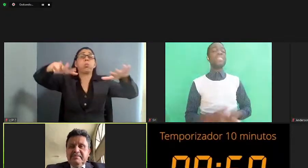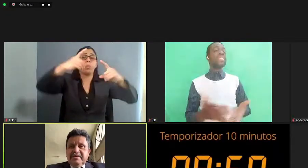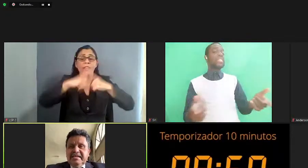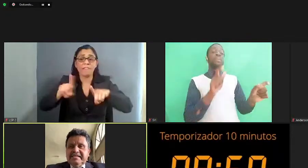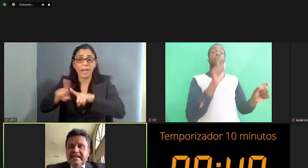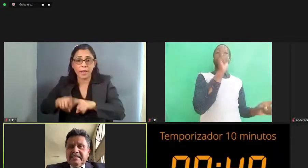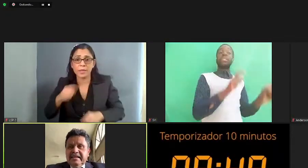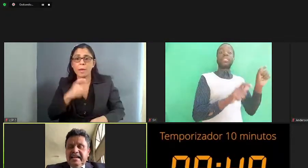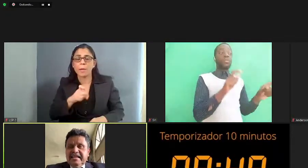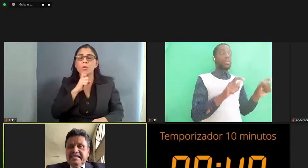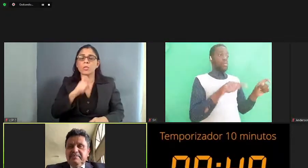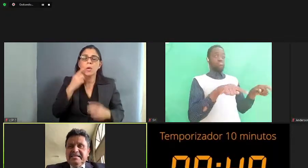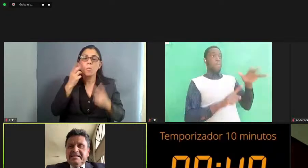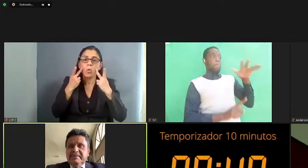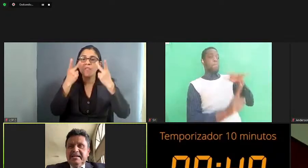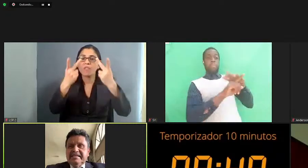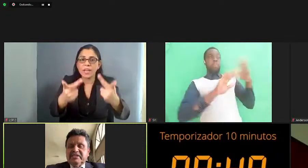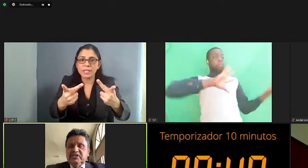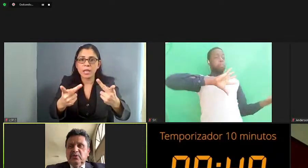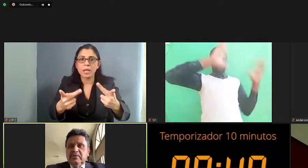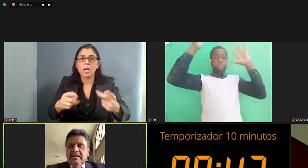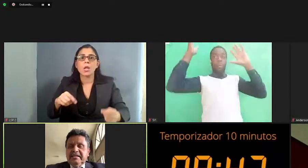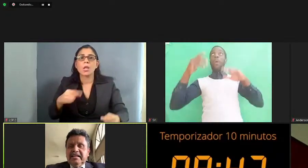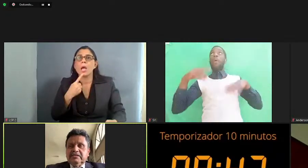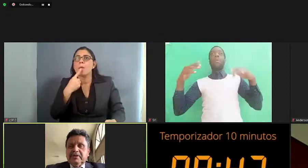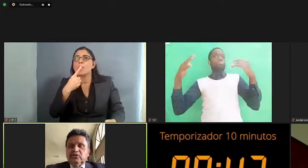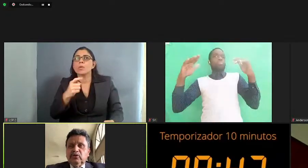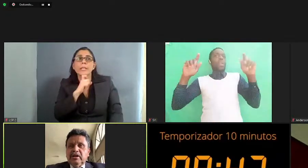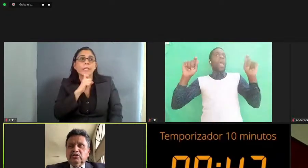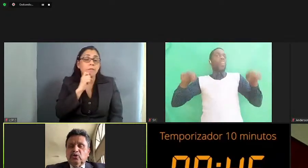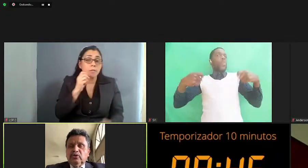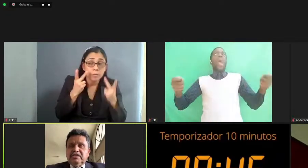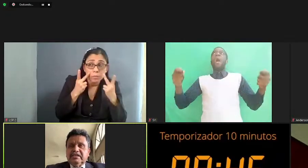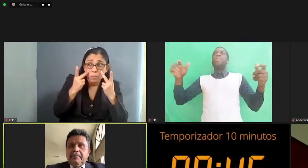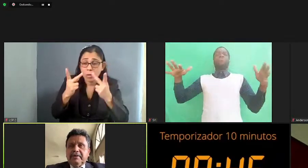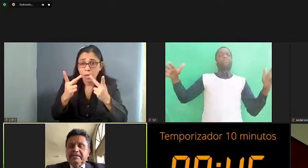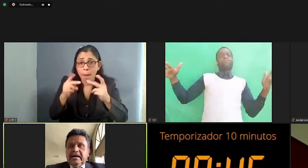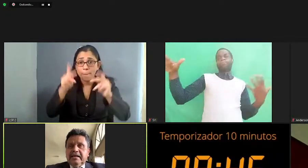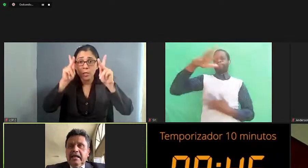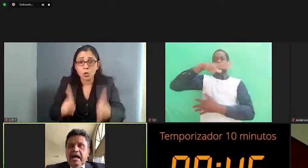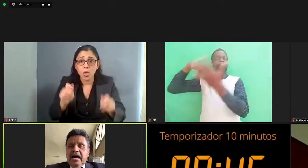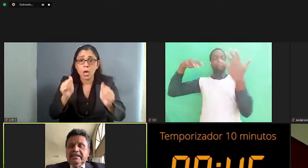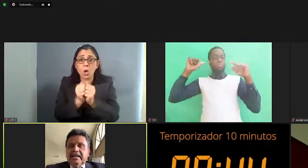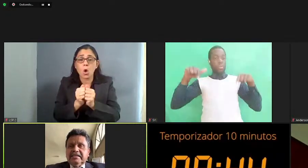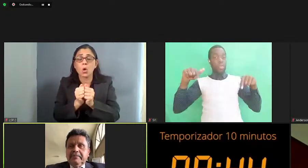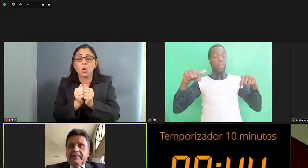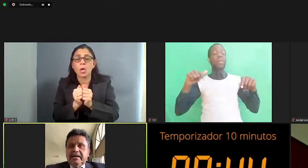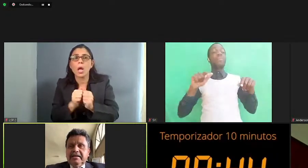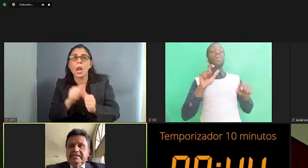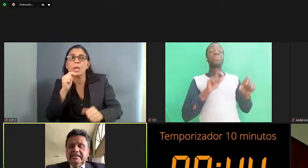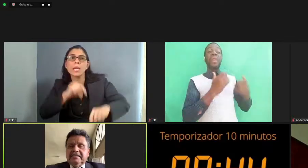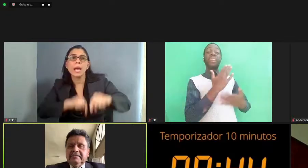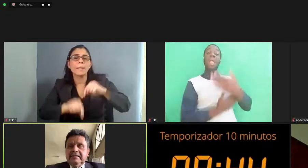and human provoked disasters make visible